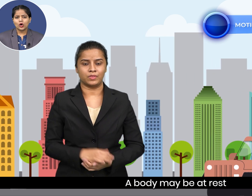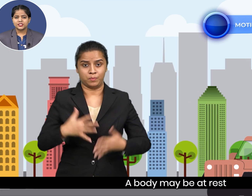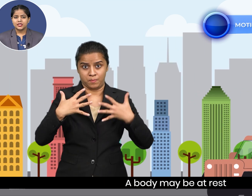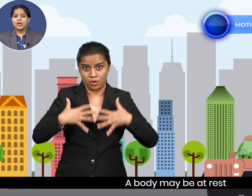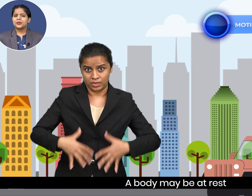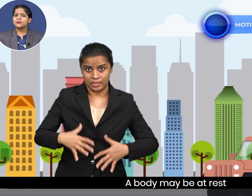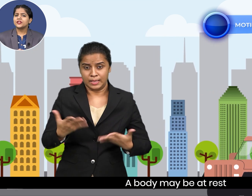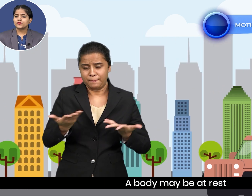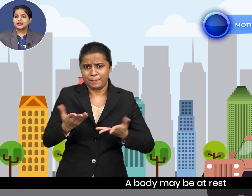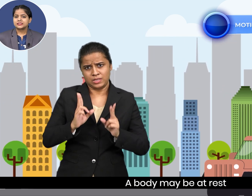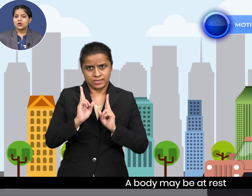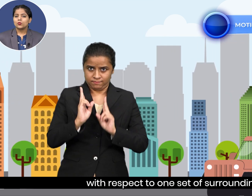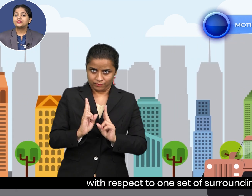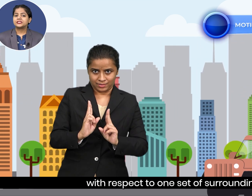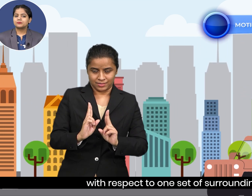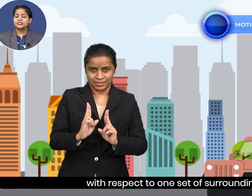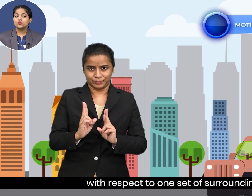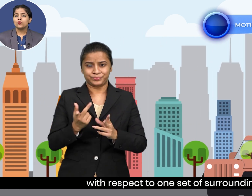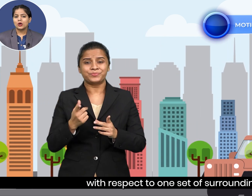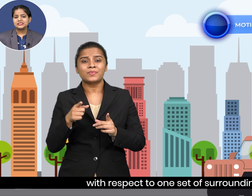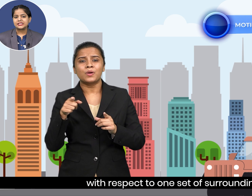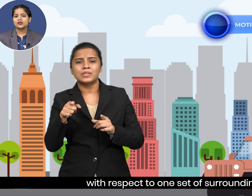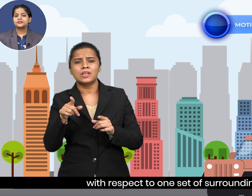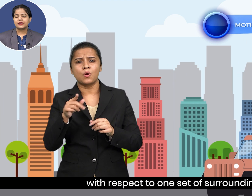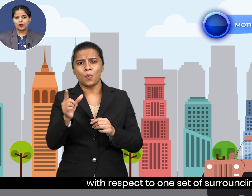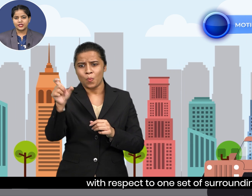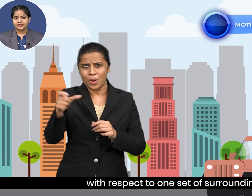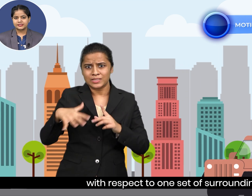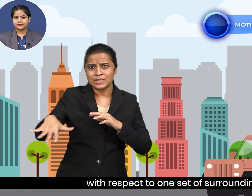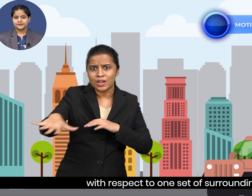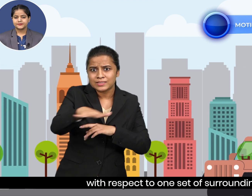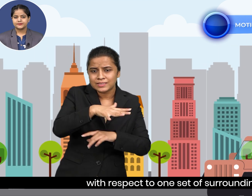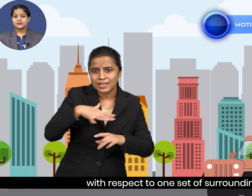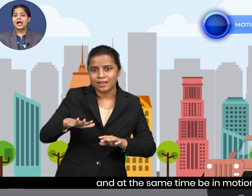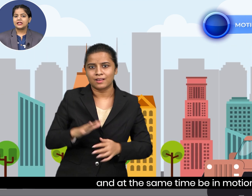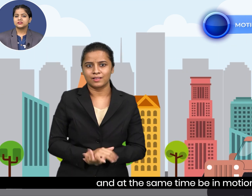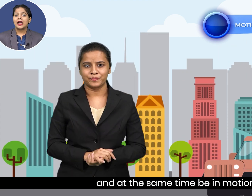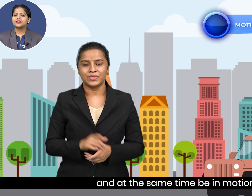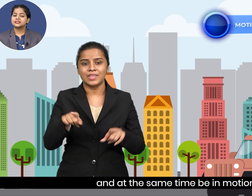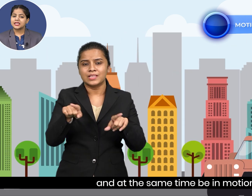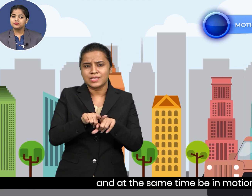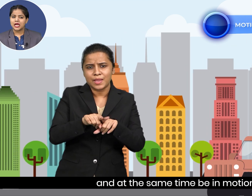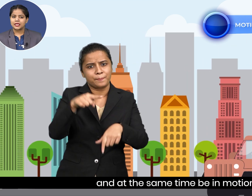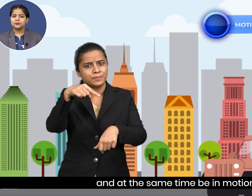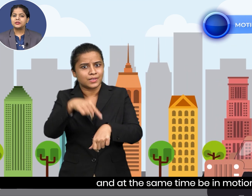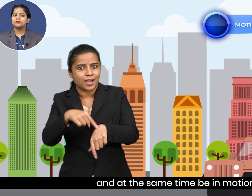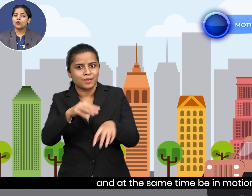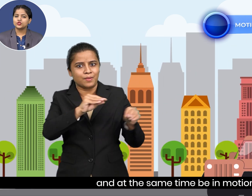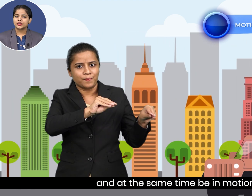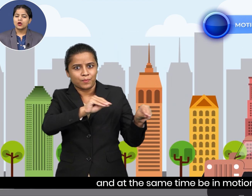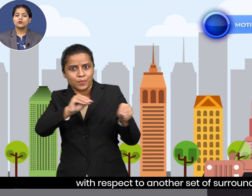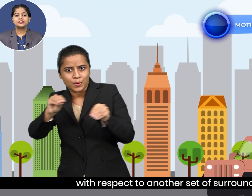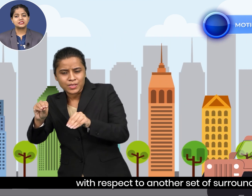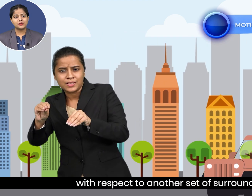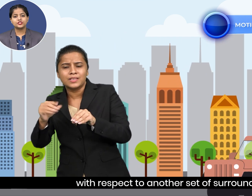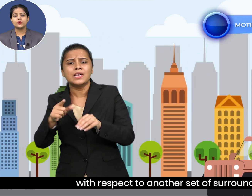A body may be at rest with respect to one set of surroundings and at the same time be in